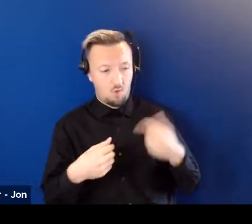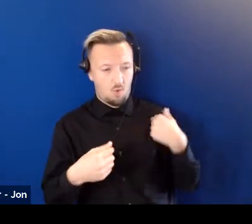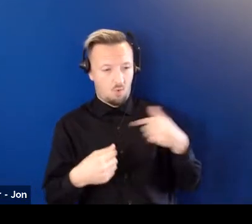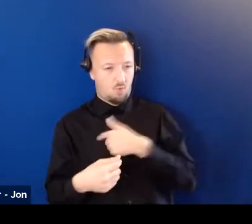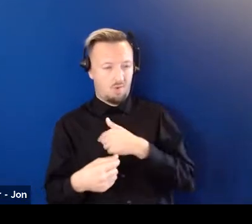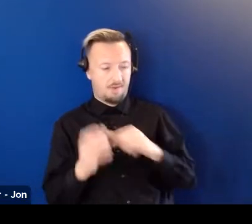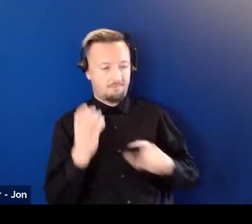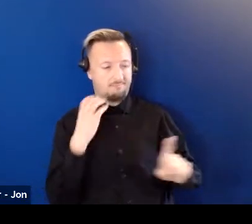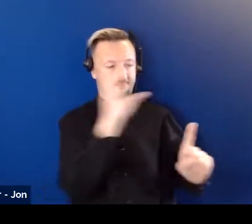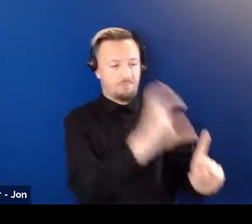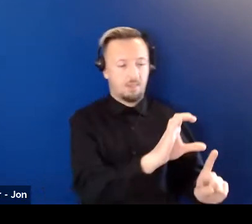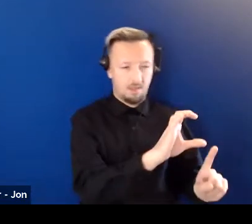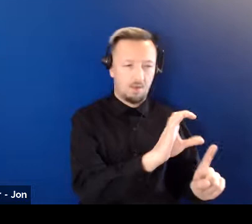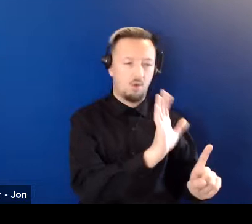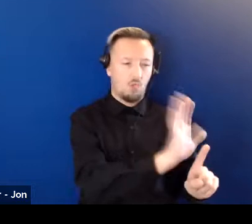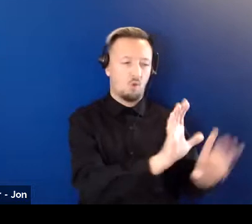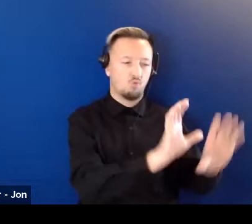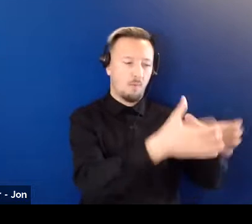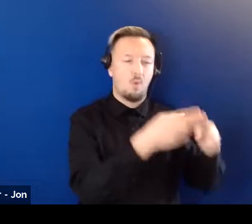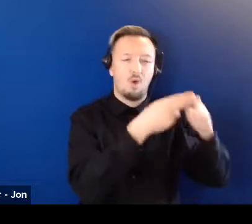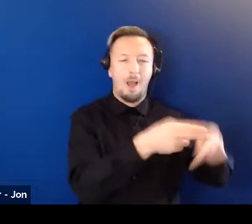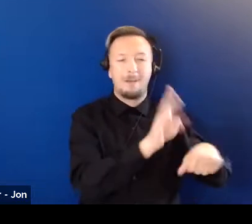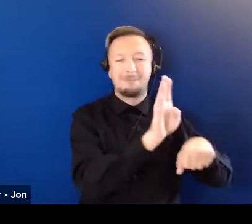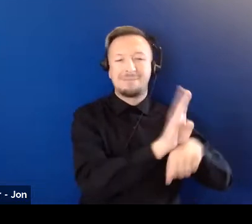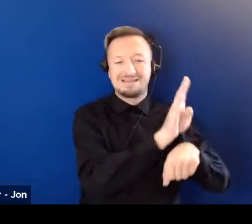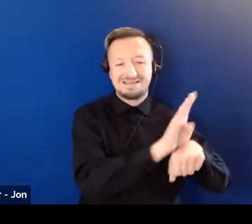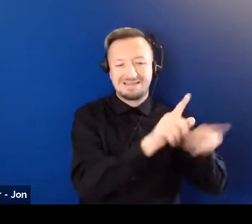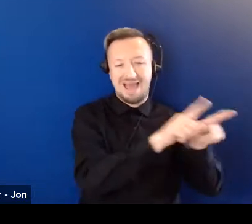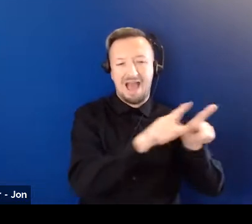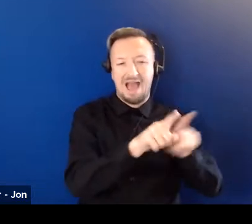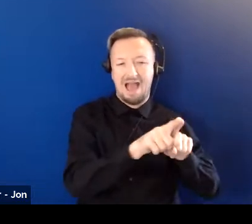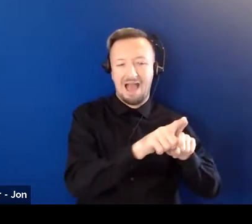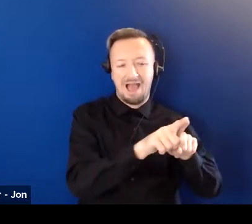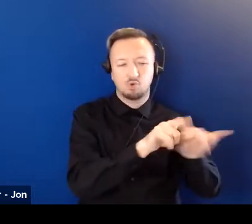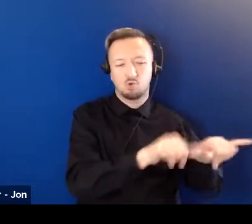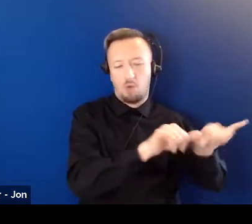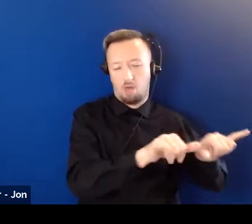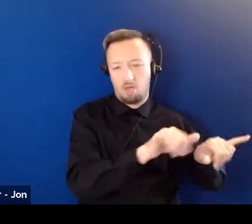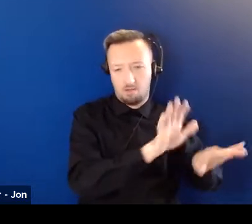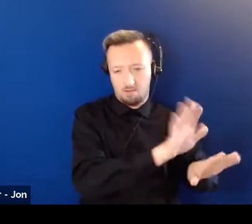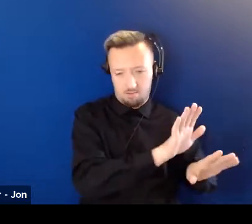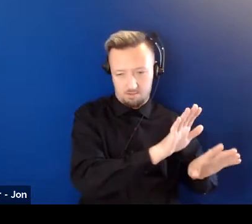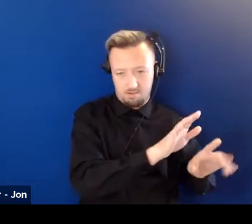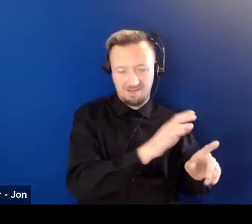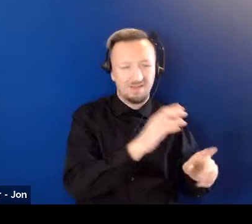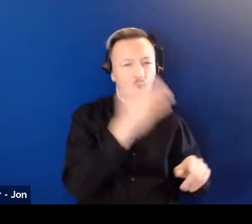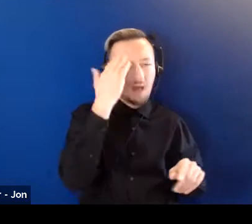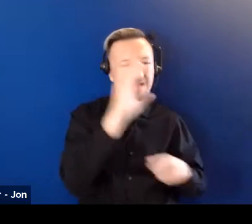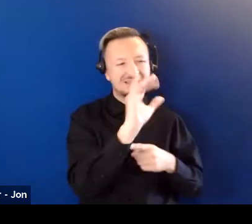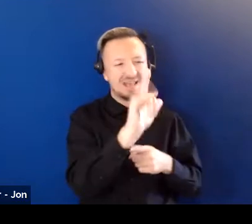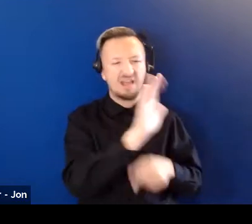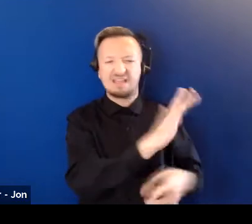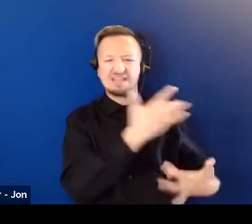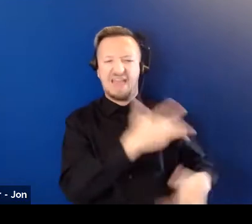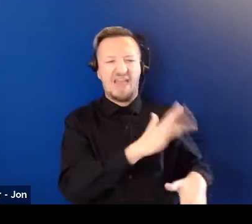we call business as usual. So they get the services like anybody would through a Center for Independent Living.